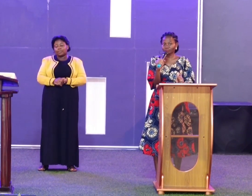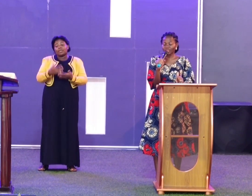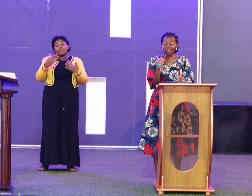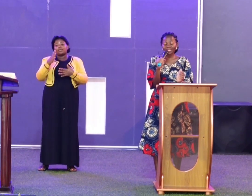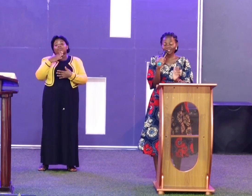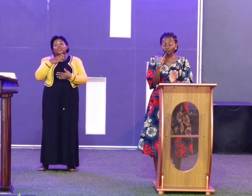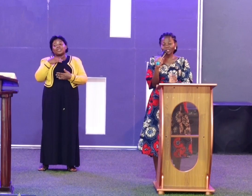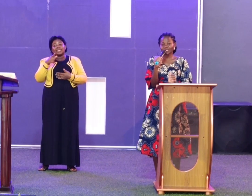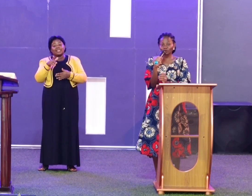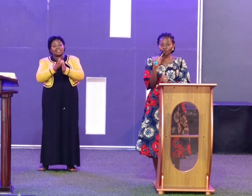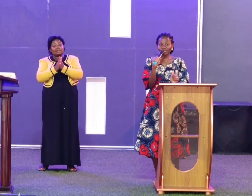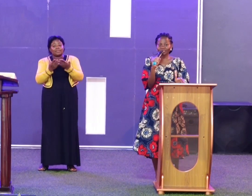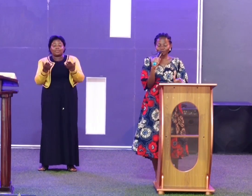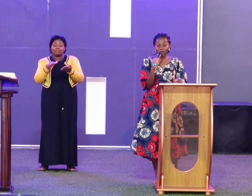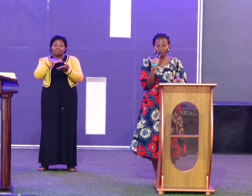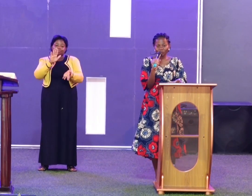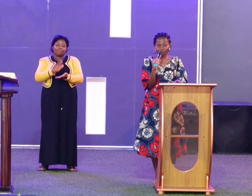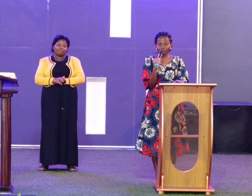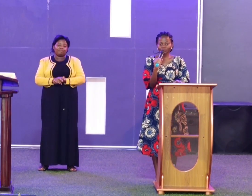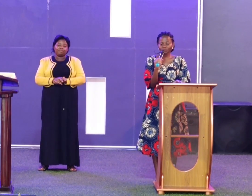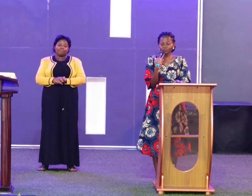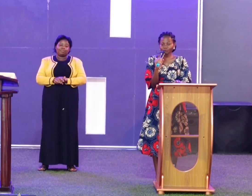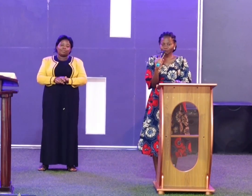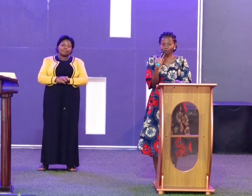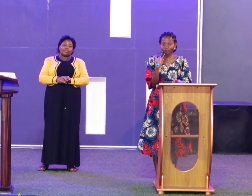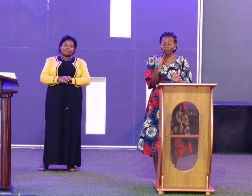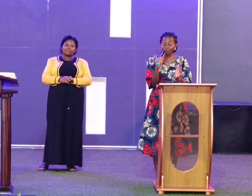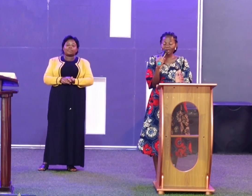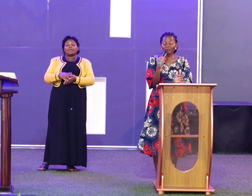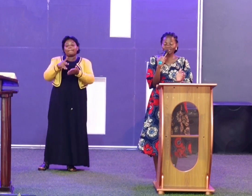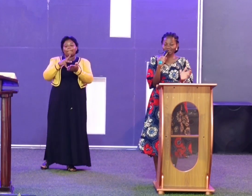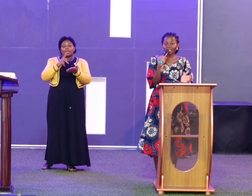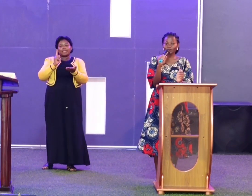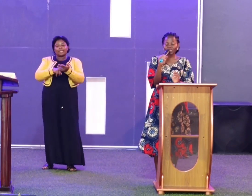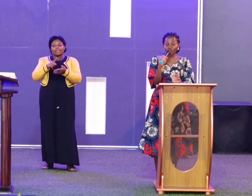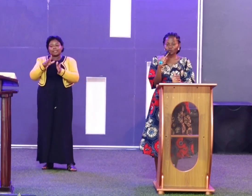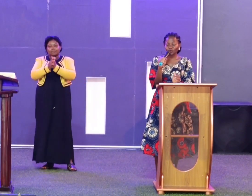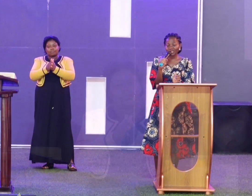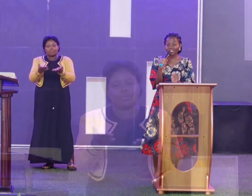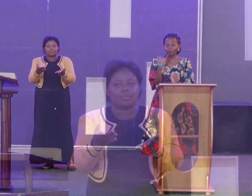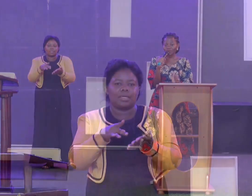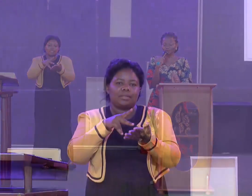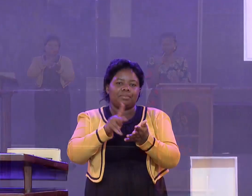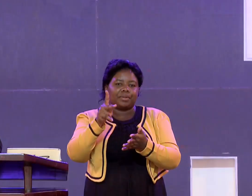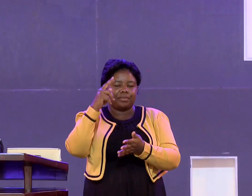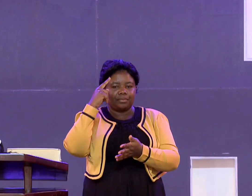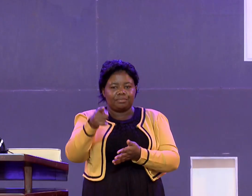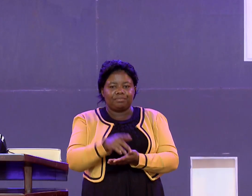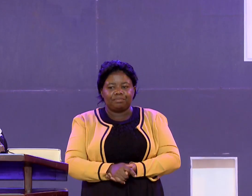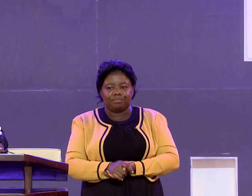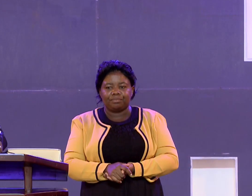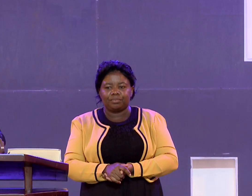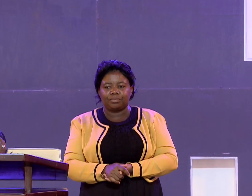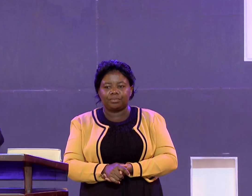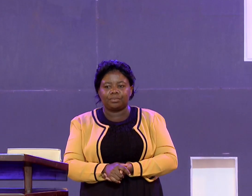this book. Find it while you can. Eh? You know, we are